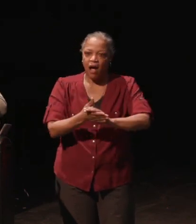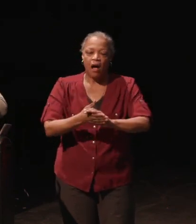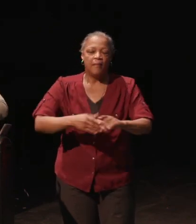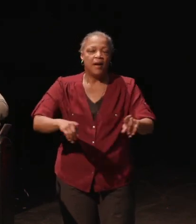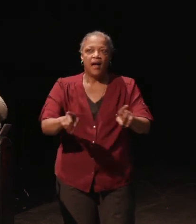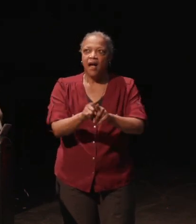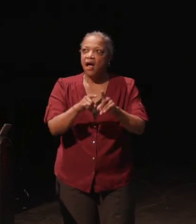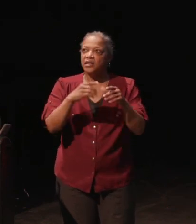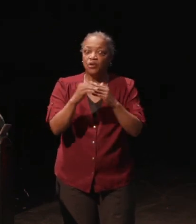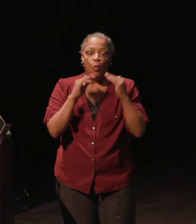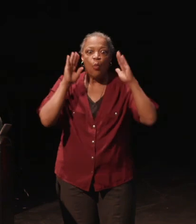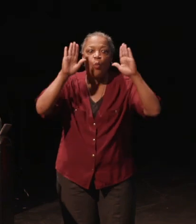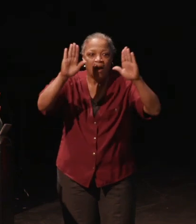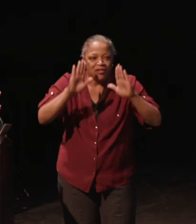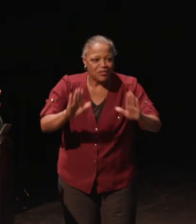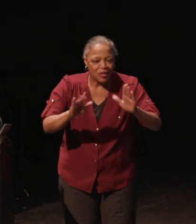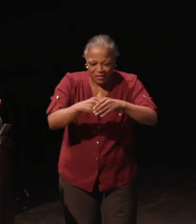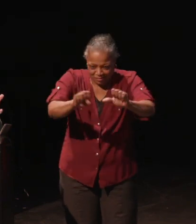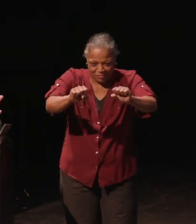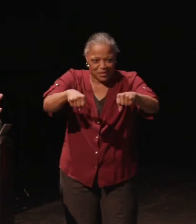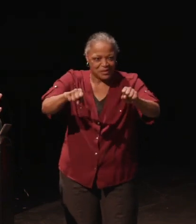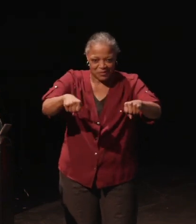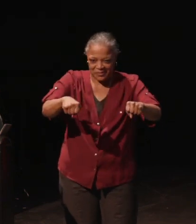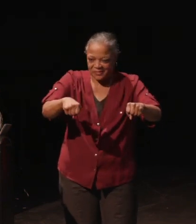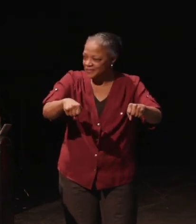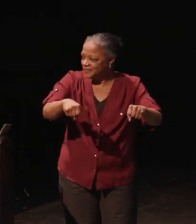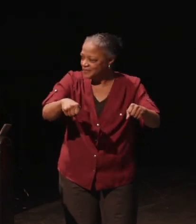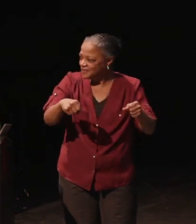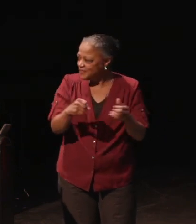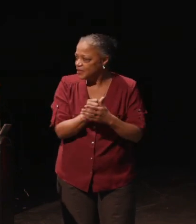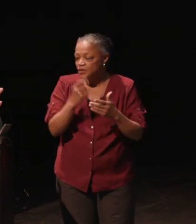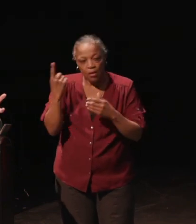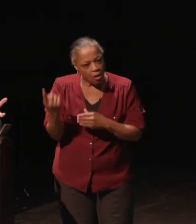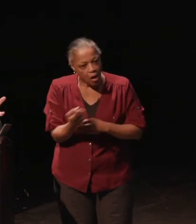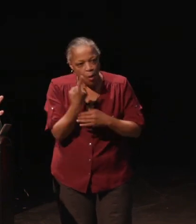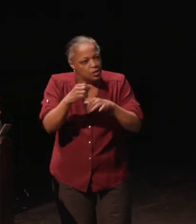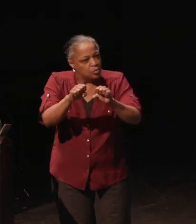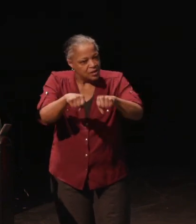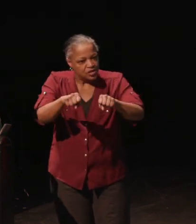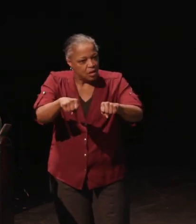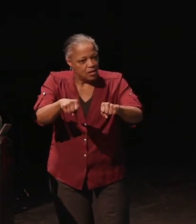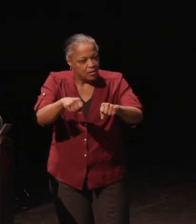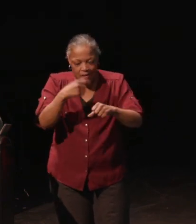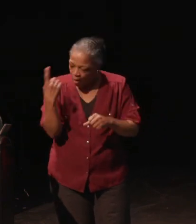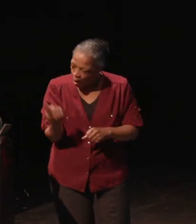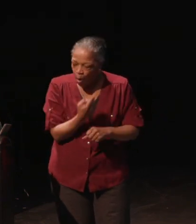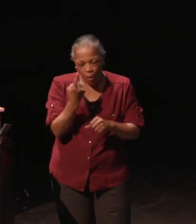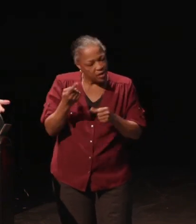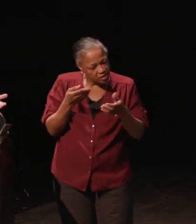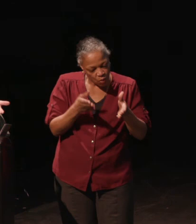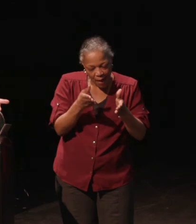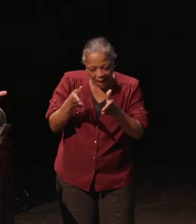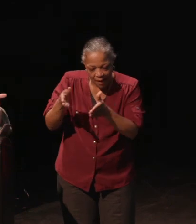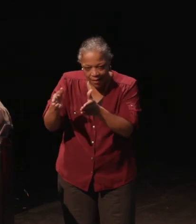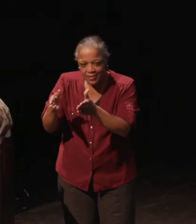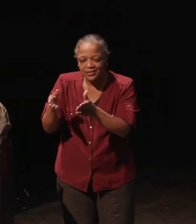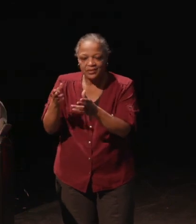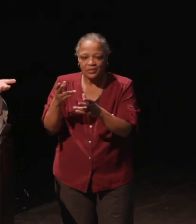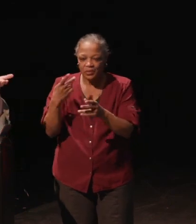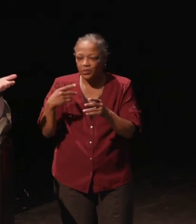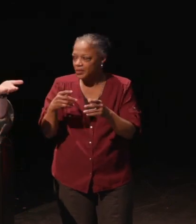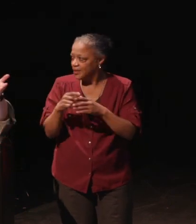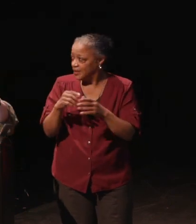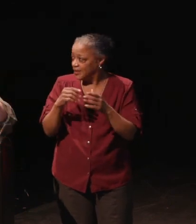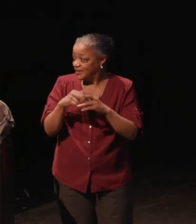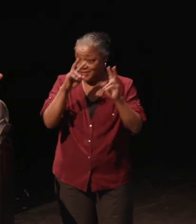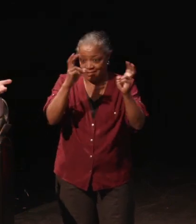as wonderful as they possibly can. There's always potential. There are always ways in which we can, in